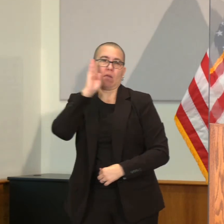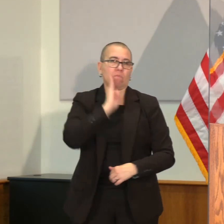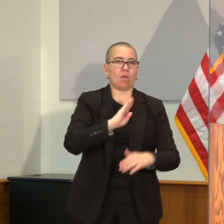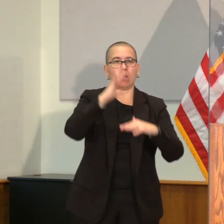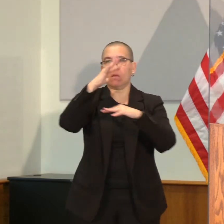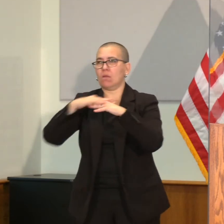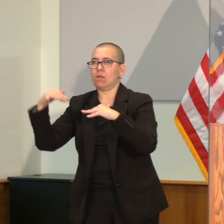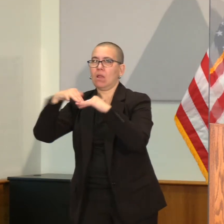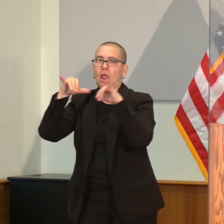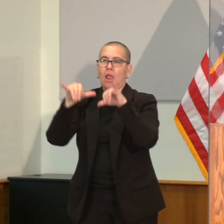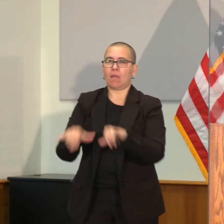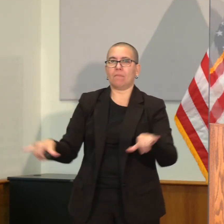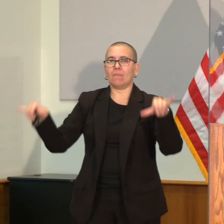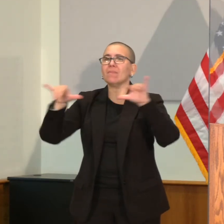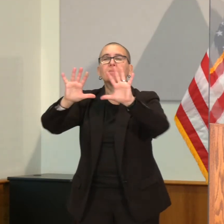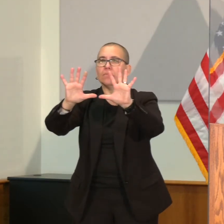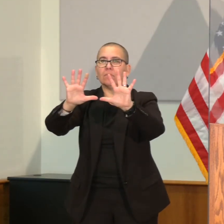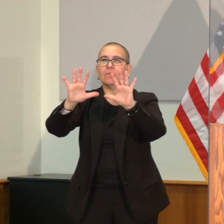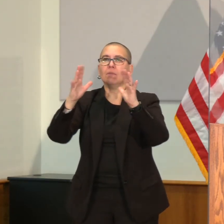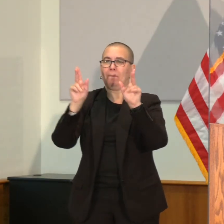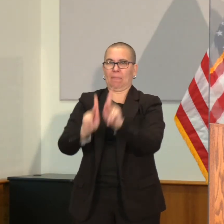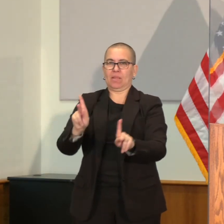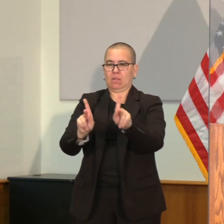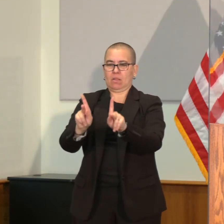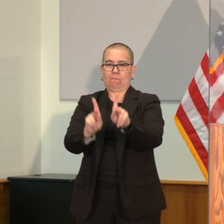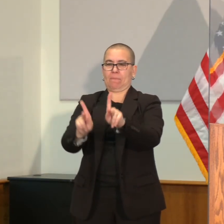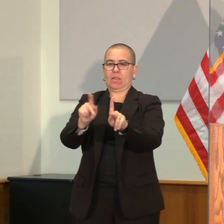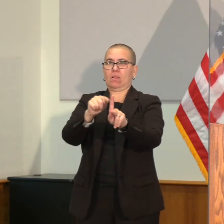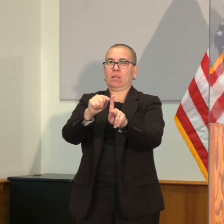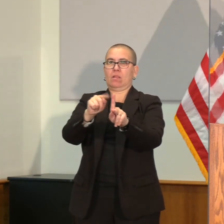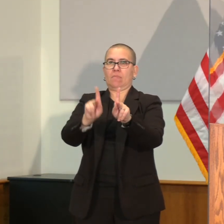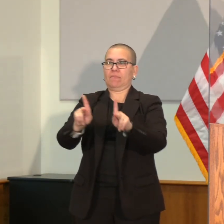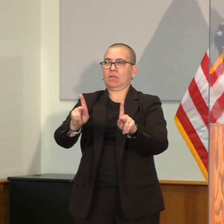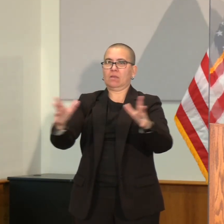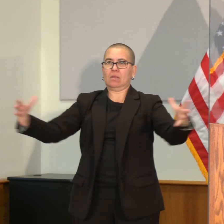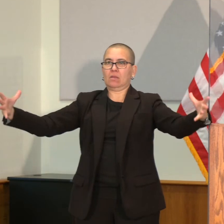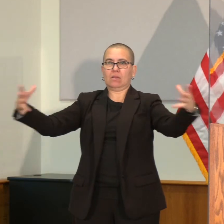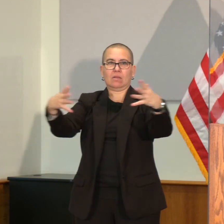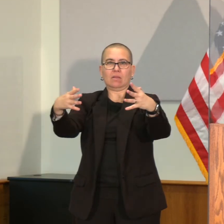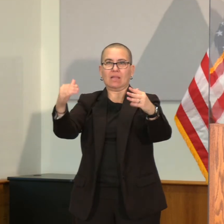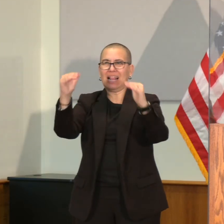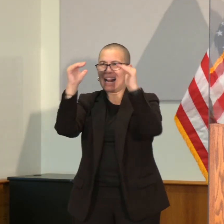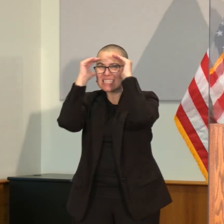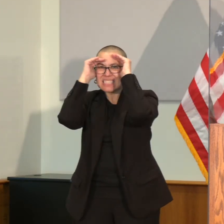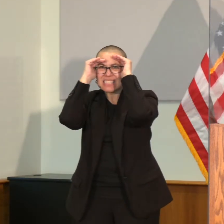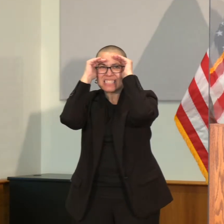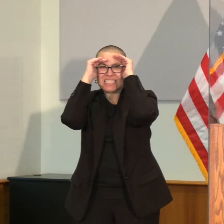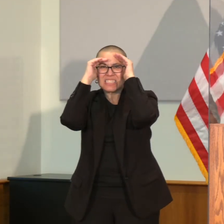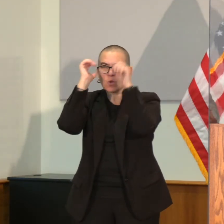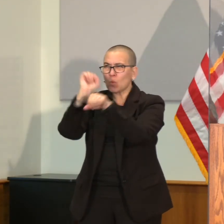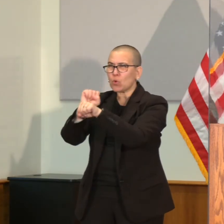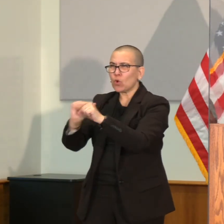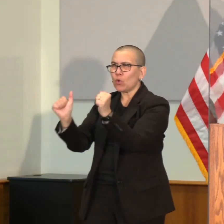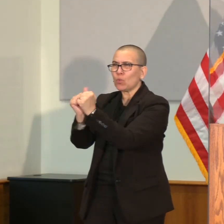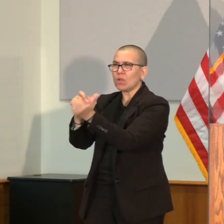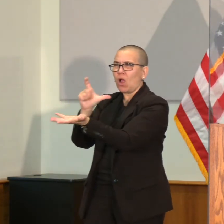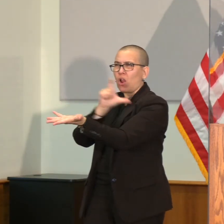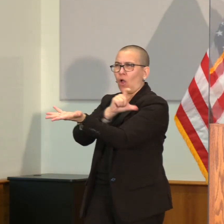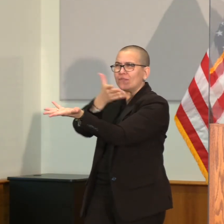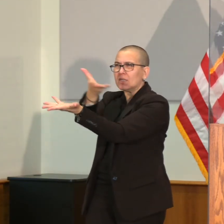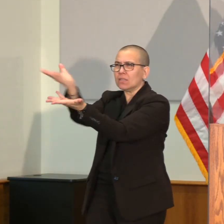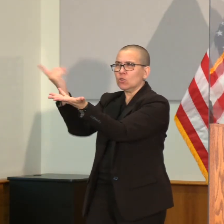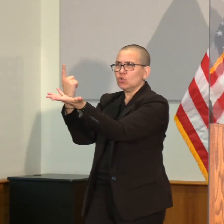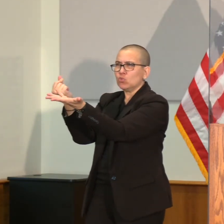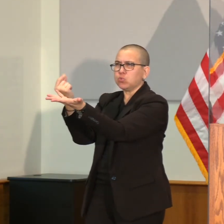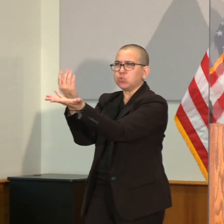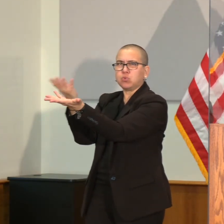at, and hearing the speaker talk about the work that law enforcement needs to do every day, and that those are the very people